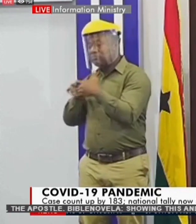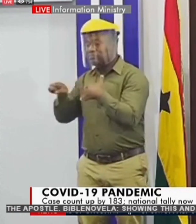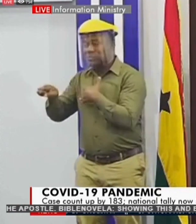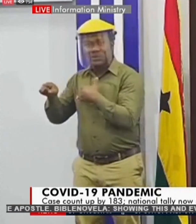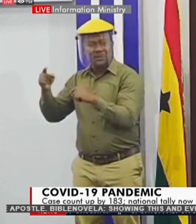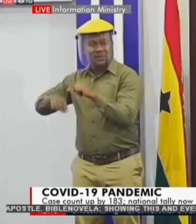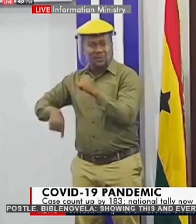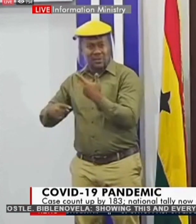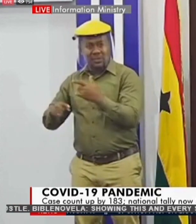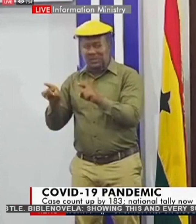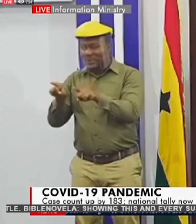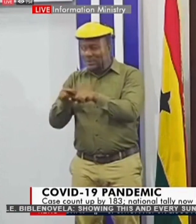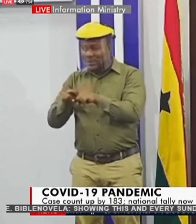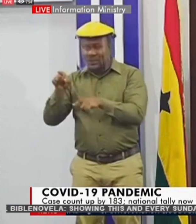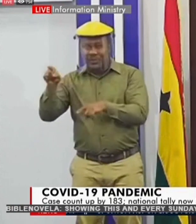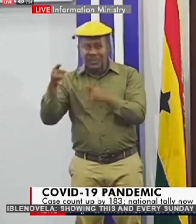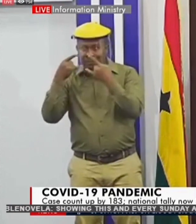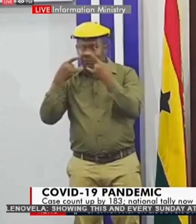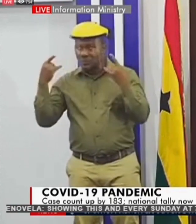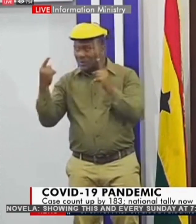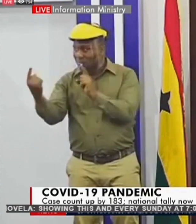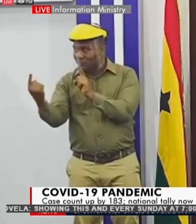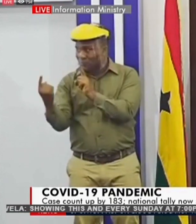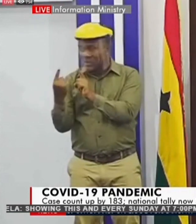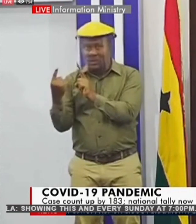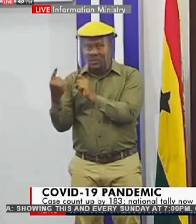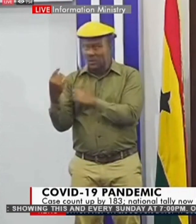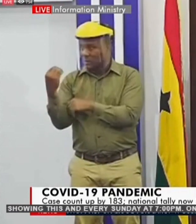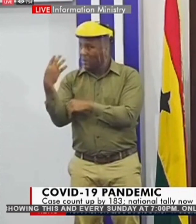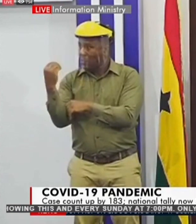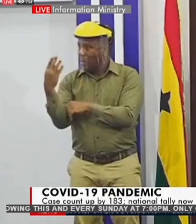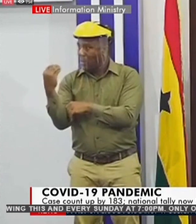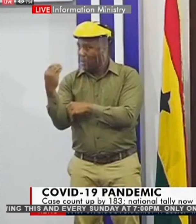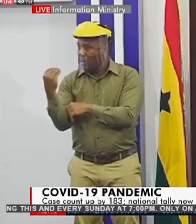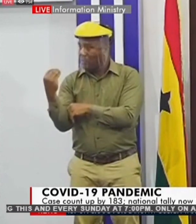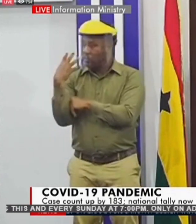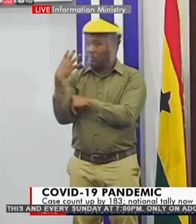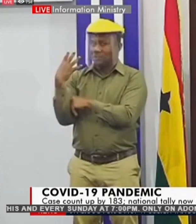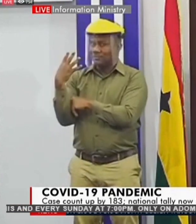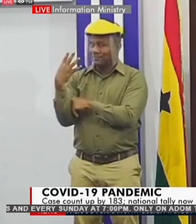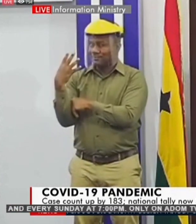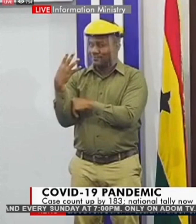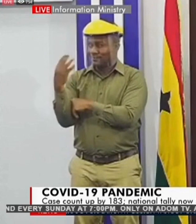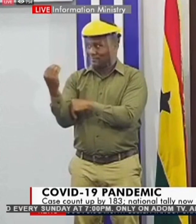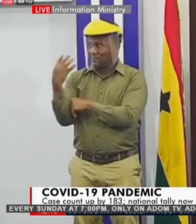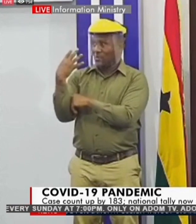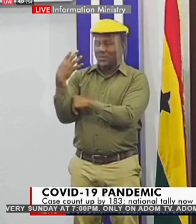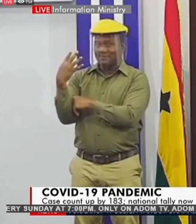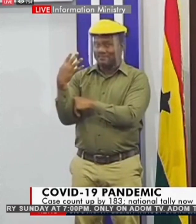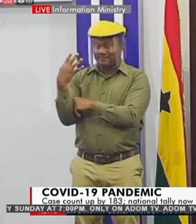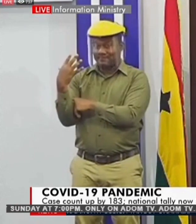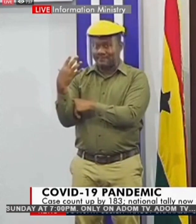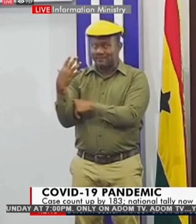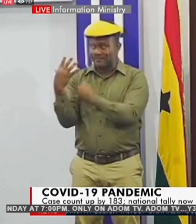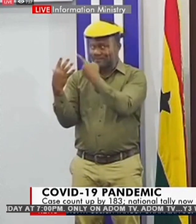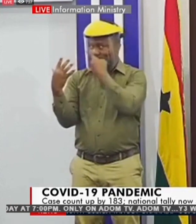also wears his or her mask, that person is also protecting us from being infected. So you